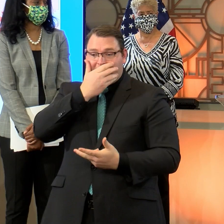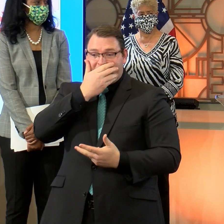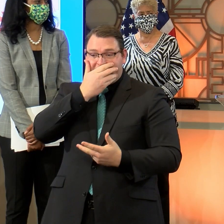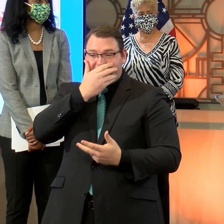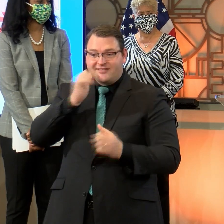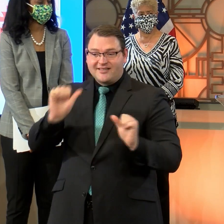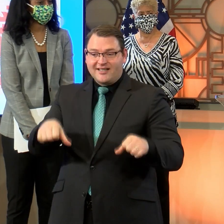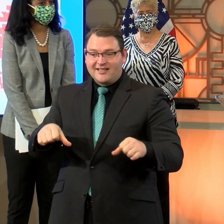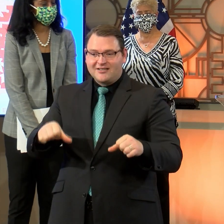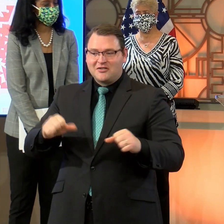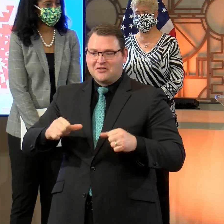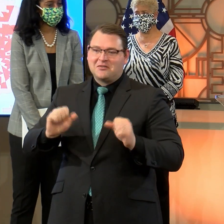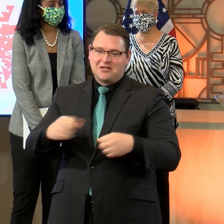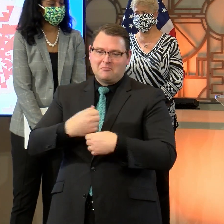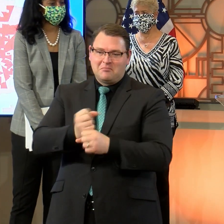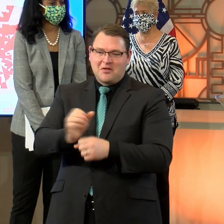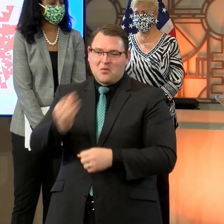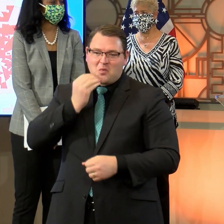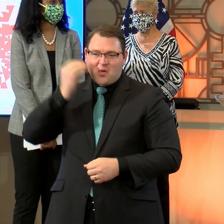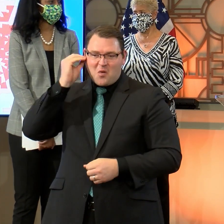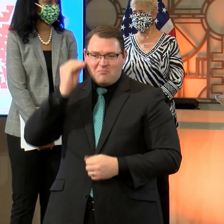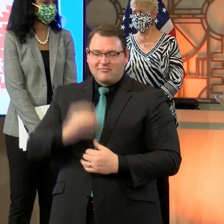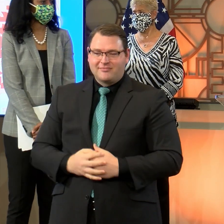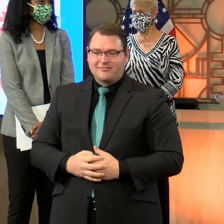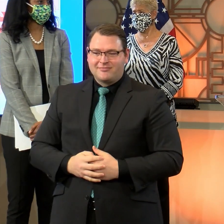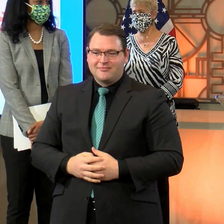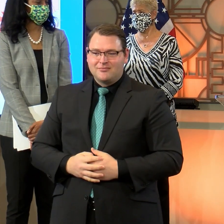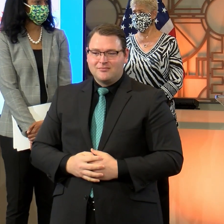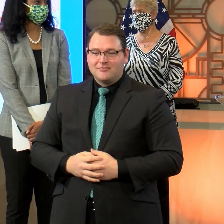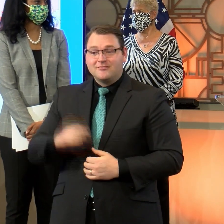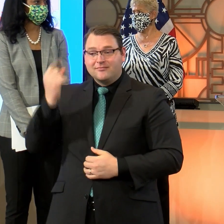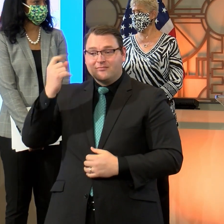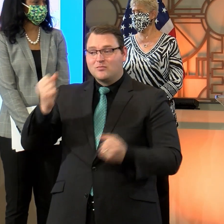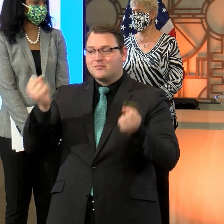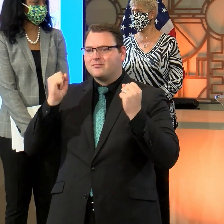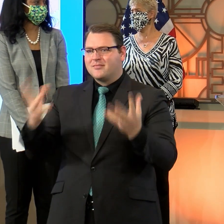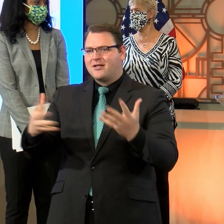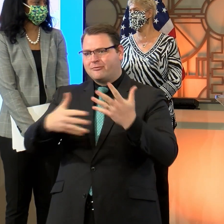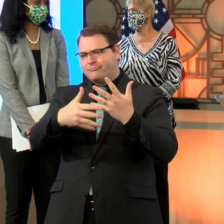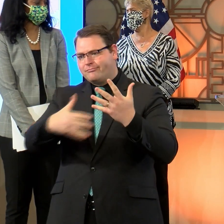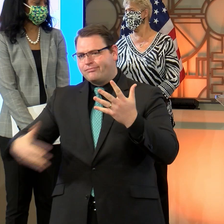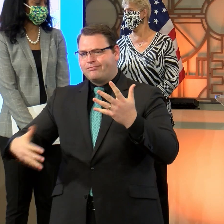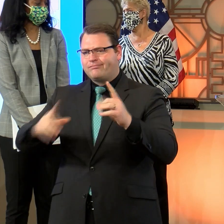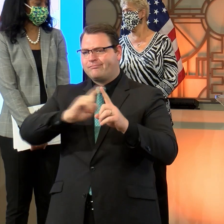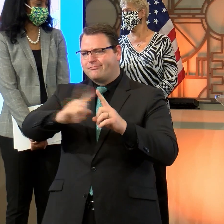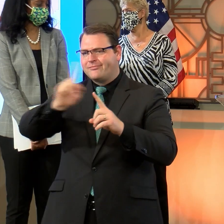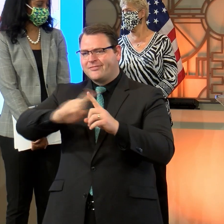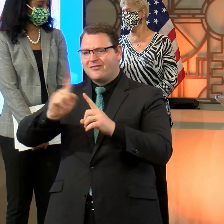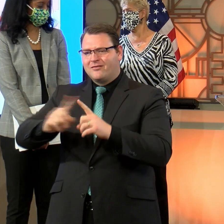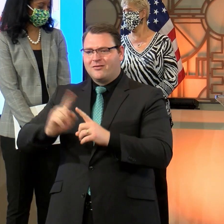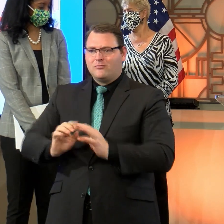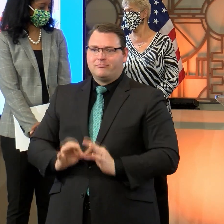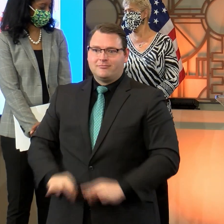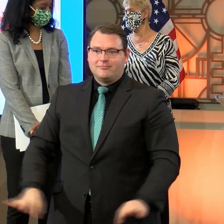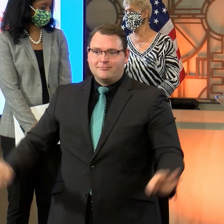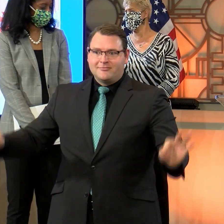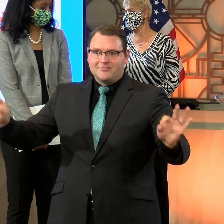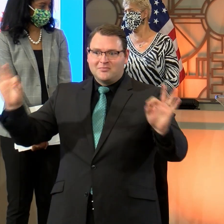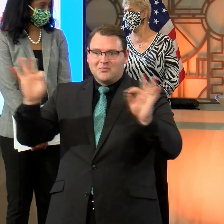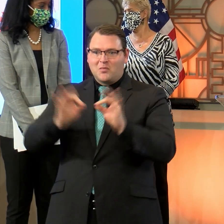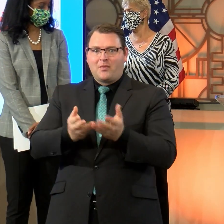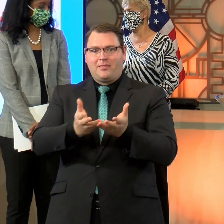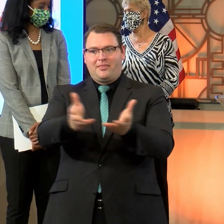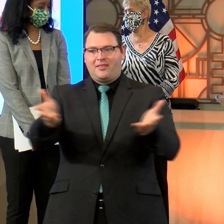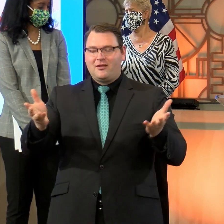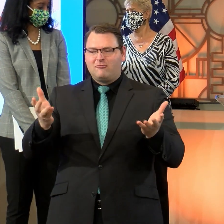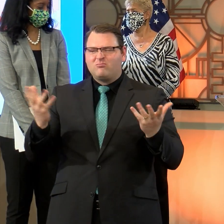home. There's a whole lot of valuable information available out there on the CDC website and also on the Houston